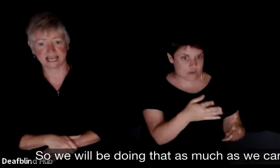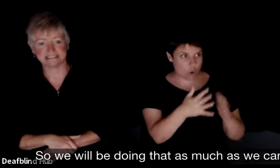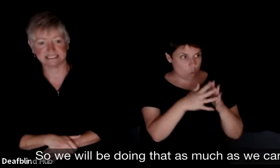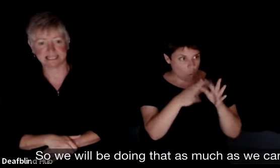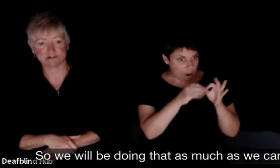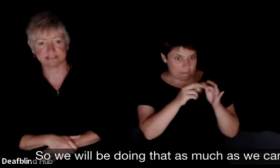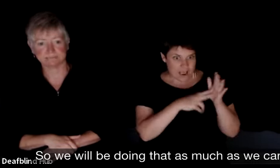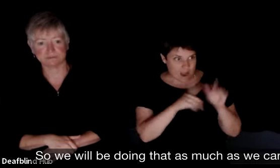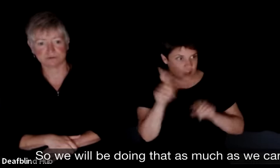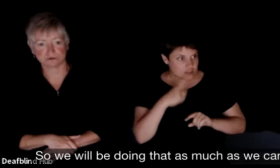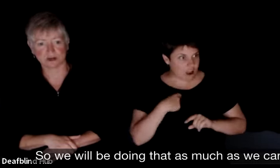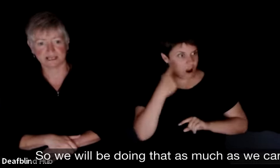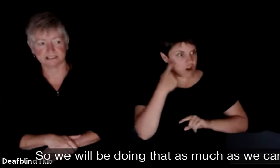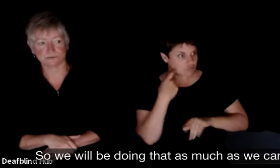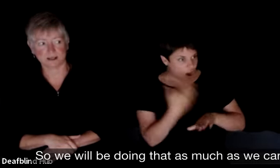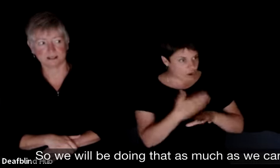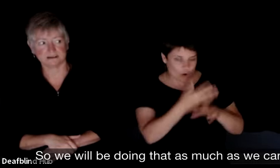encourage them to try it as well.